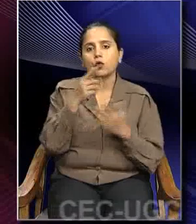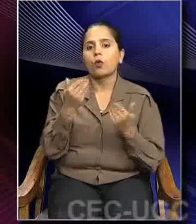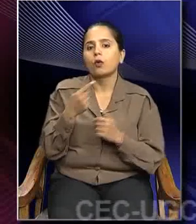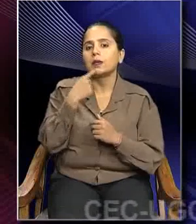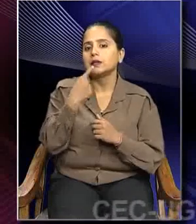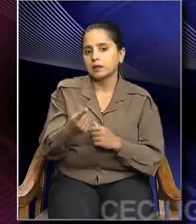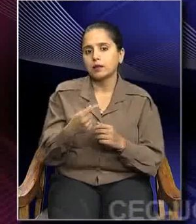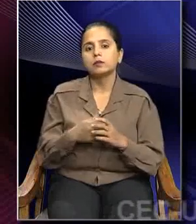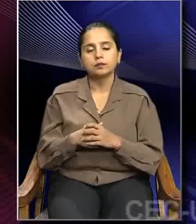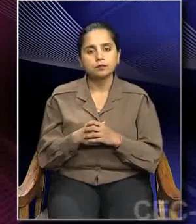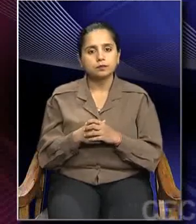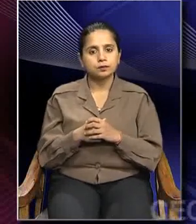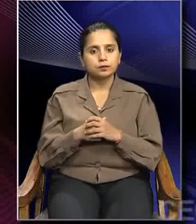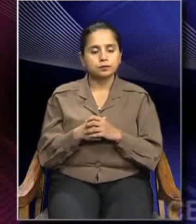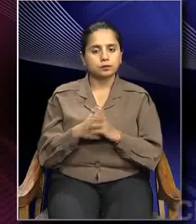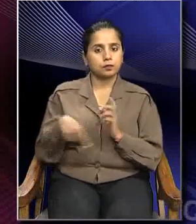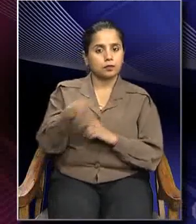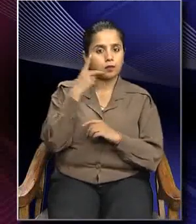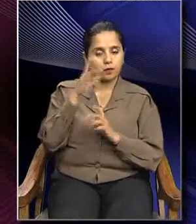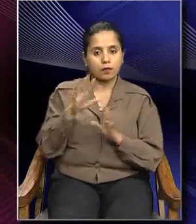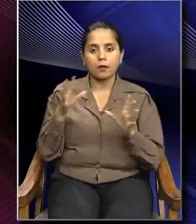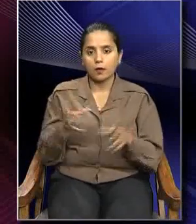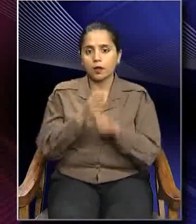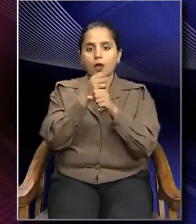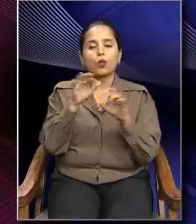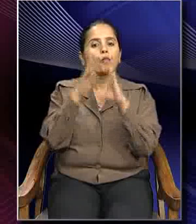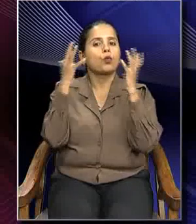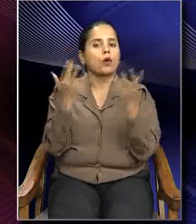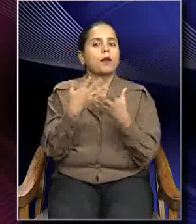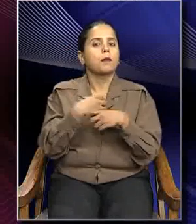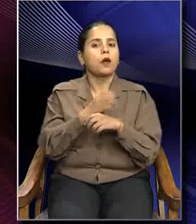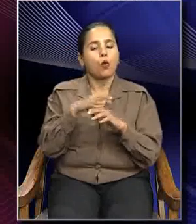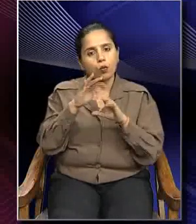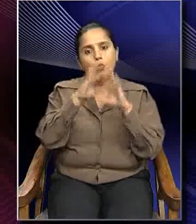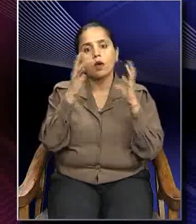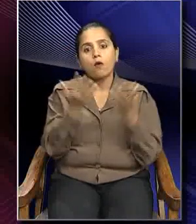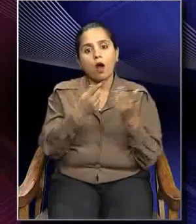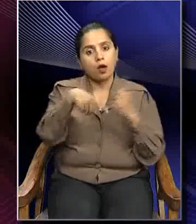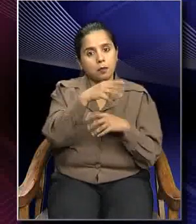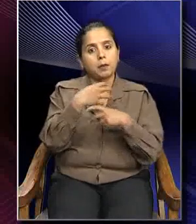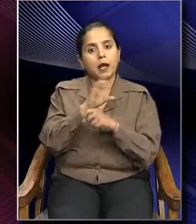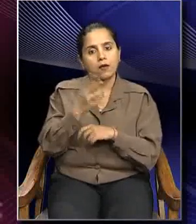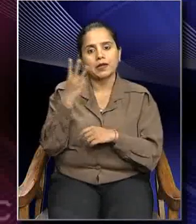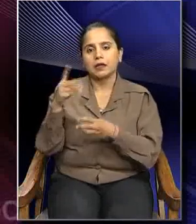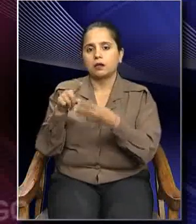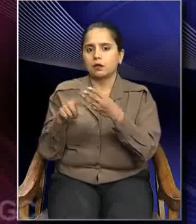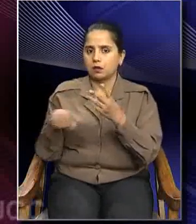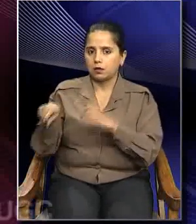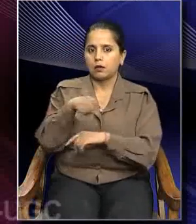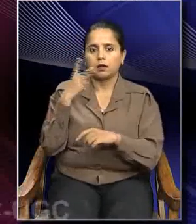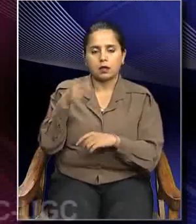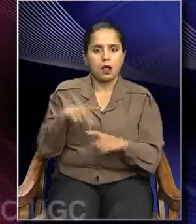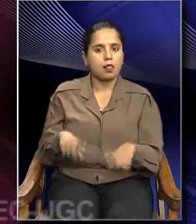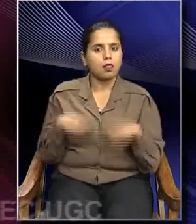which are composed in the world, or the world is composed of these three things, including the